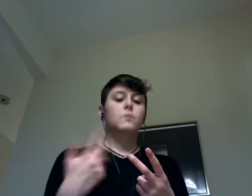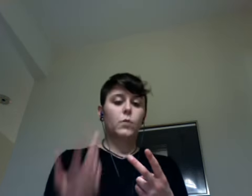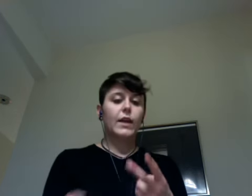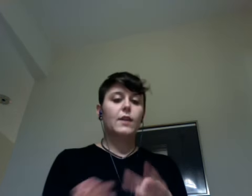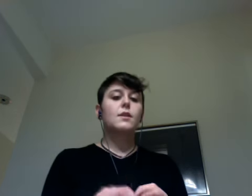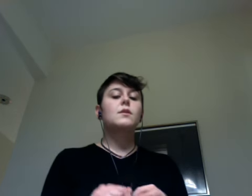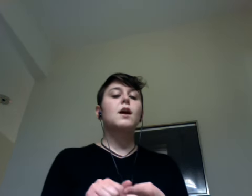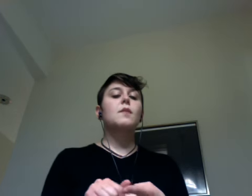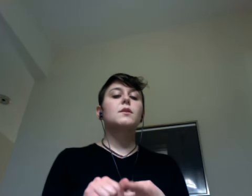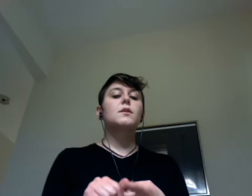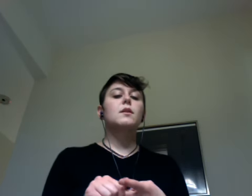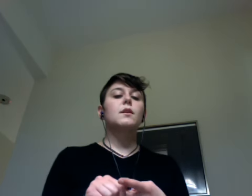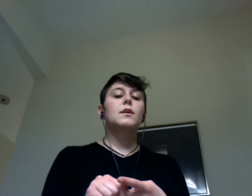waiting until it stops.